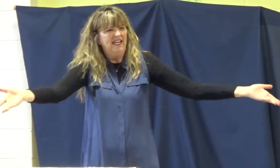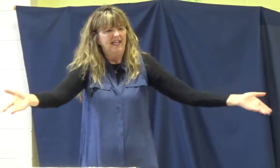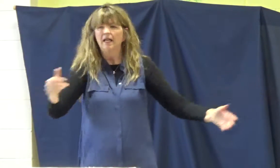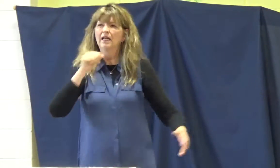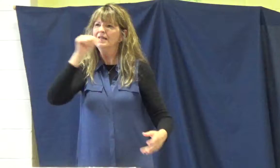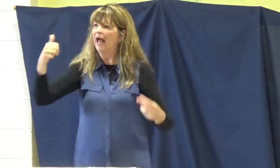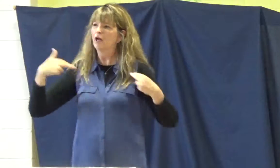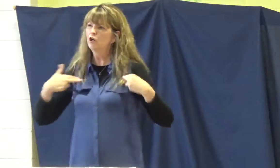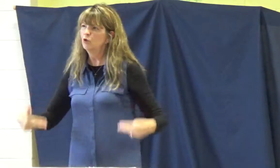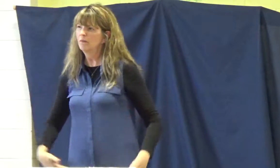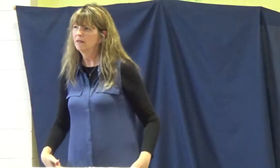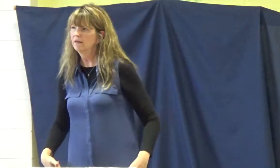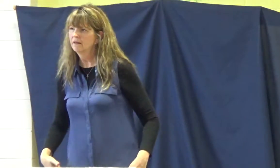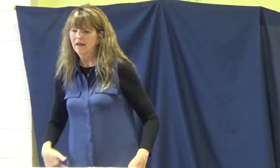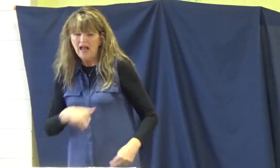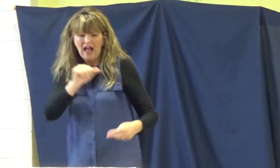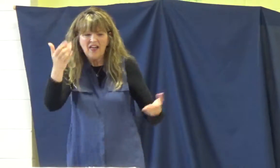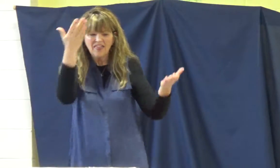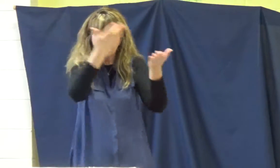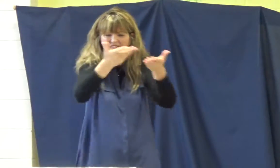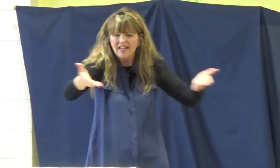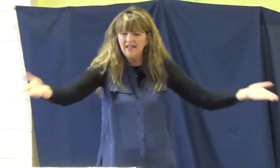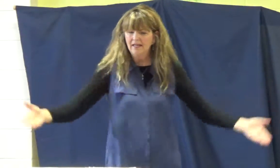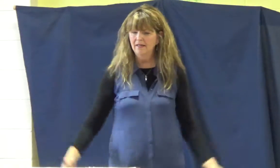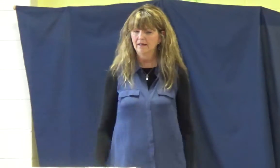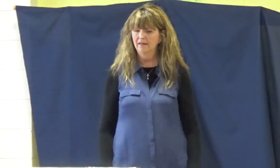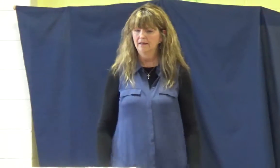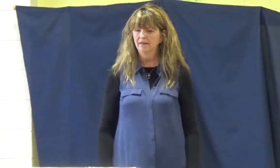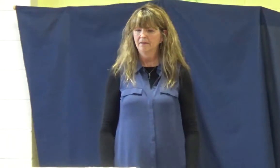as a thing that is not human.